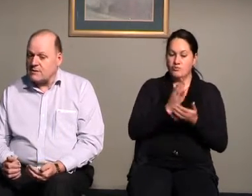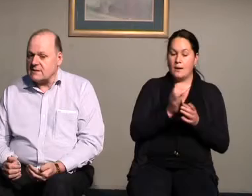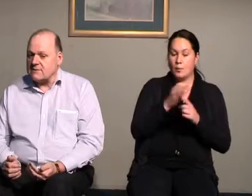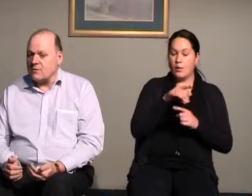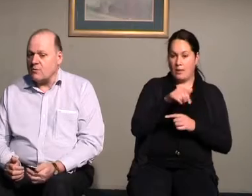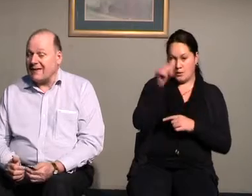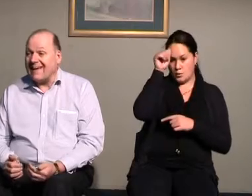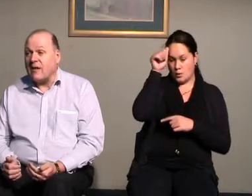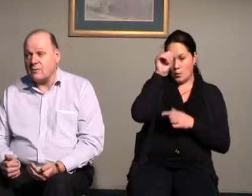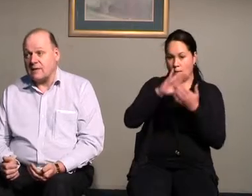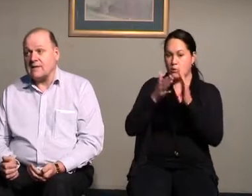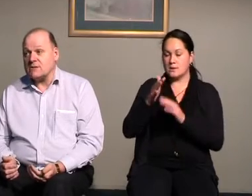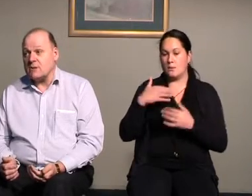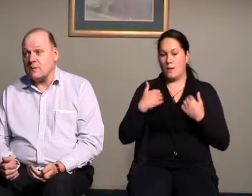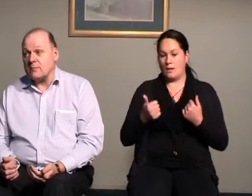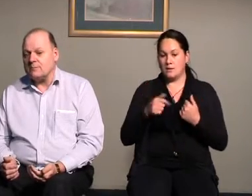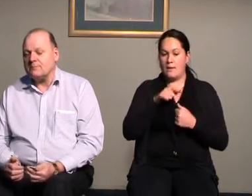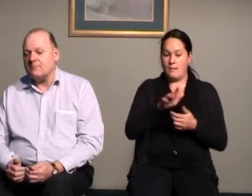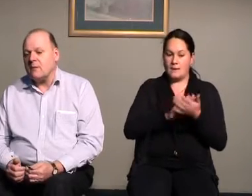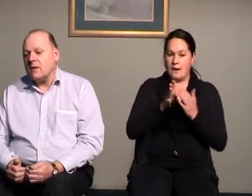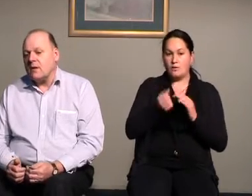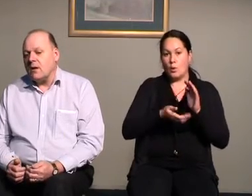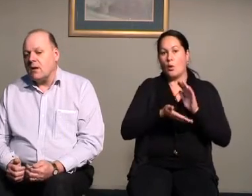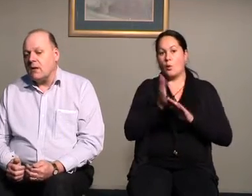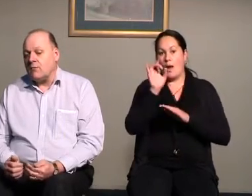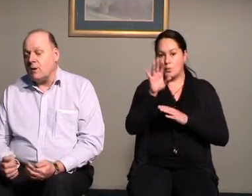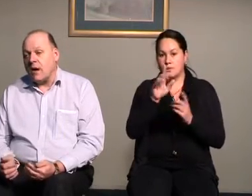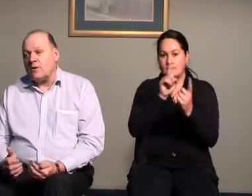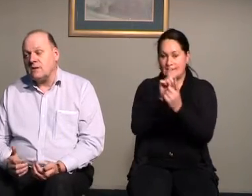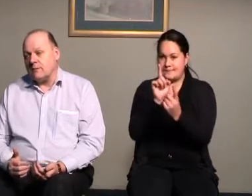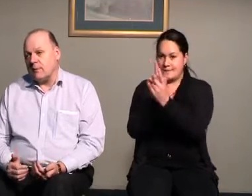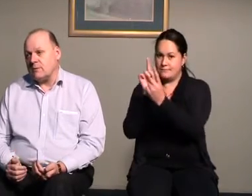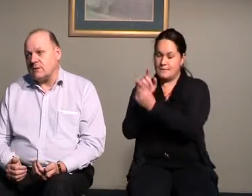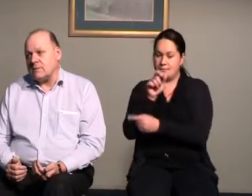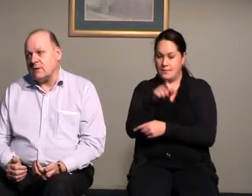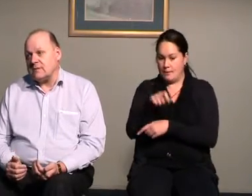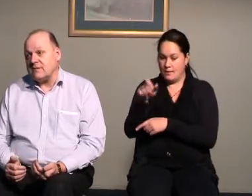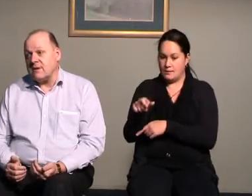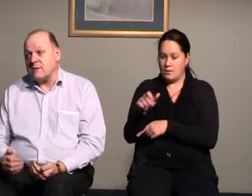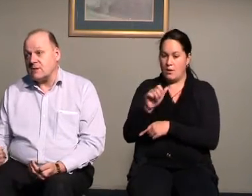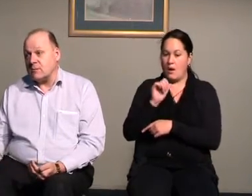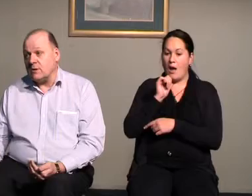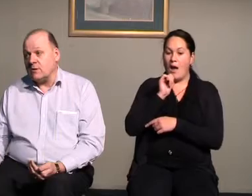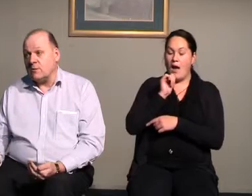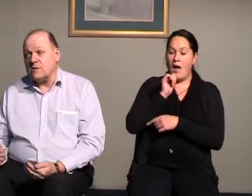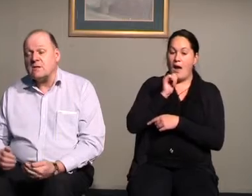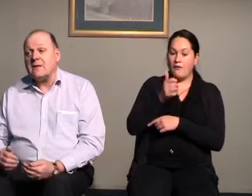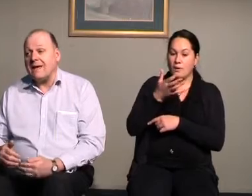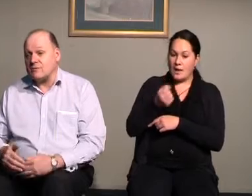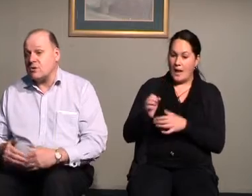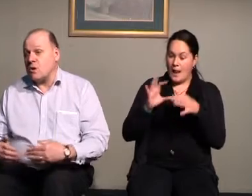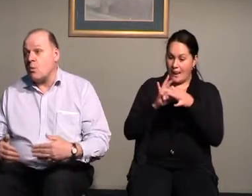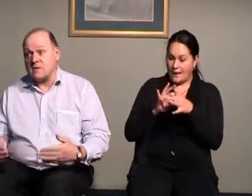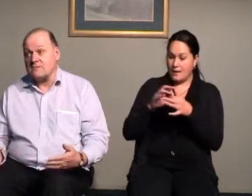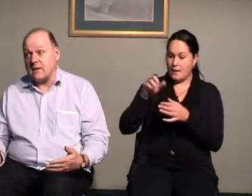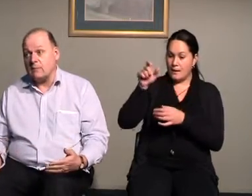That process involves getting out there and getting to know people. If we are going to link people with disabilities and their families to community, we certainly